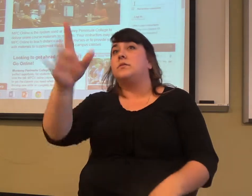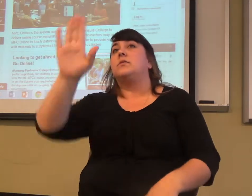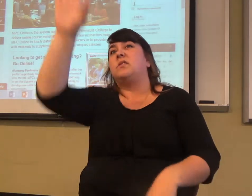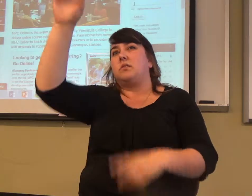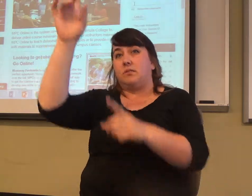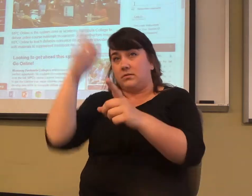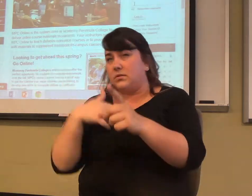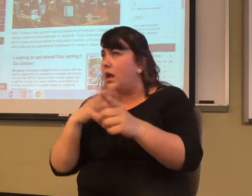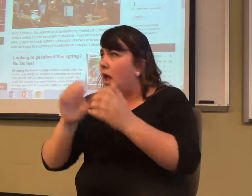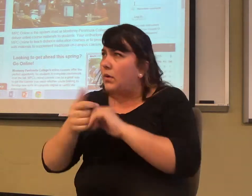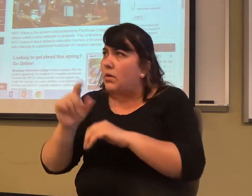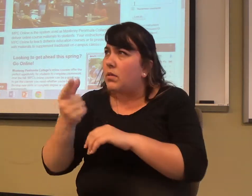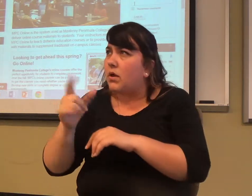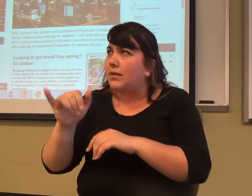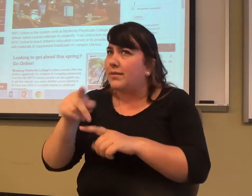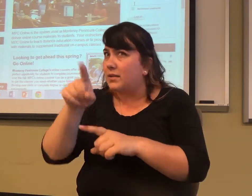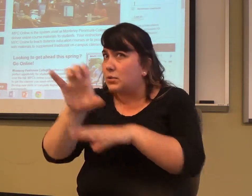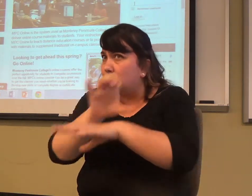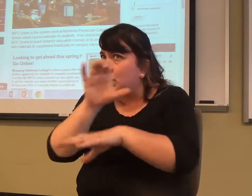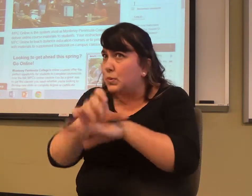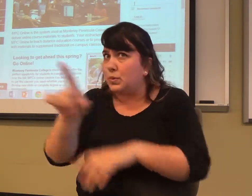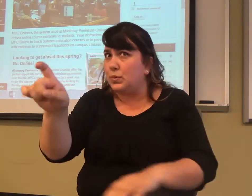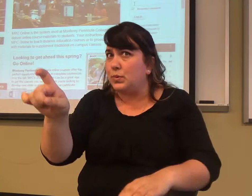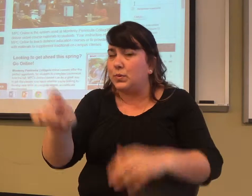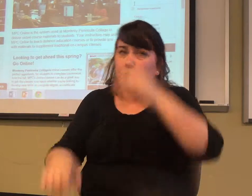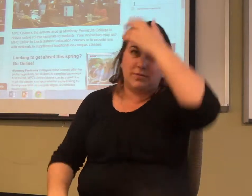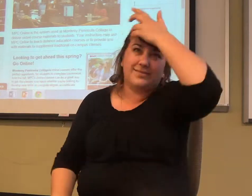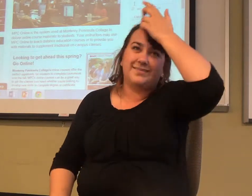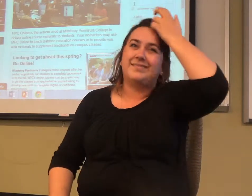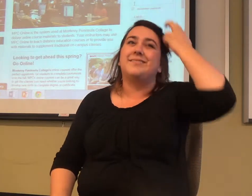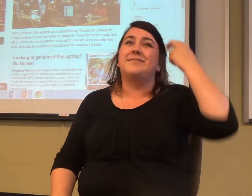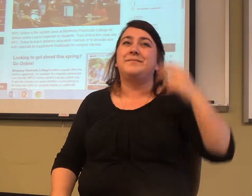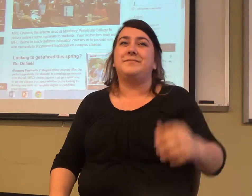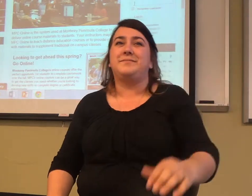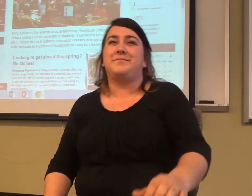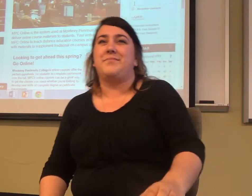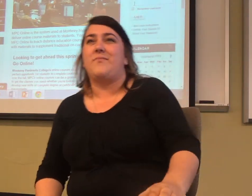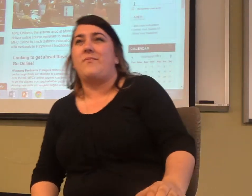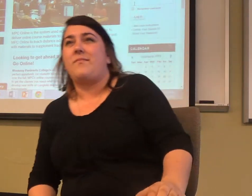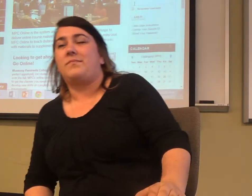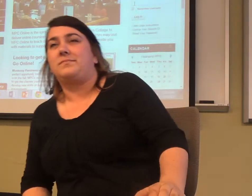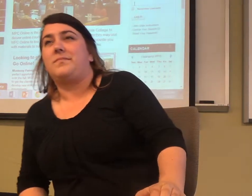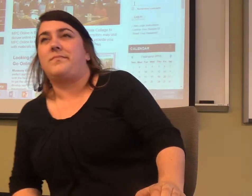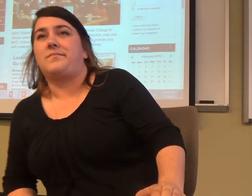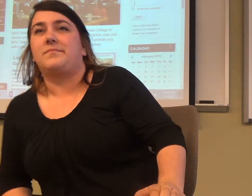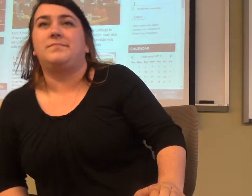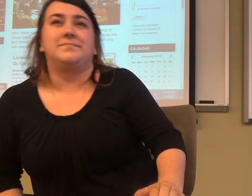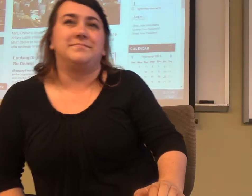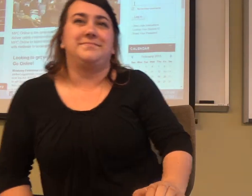log into this computer? Oh, are you locked out of the screen then? So you